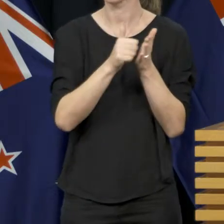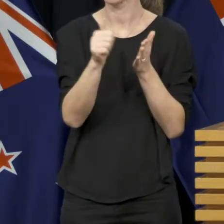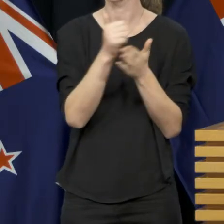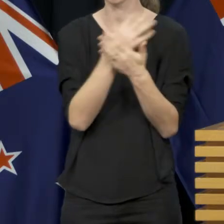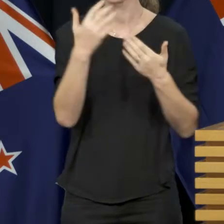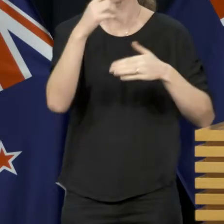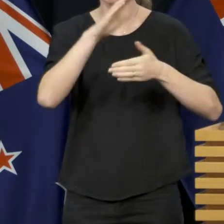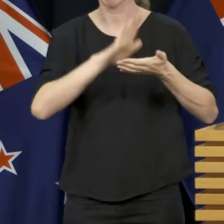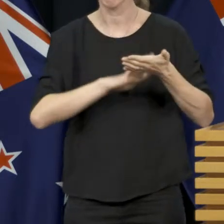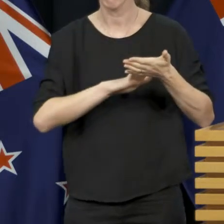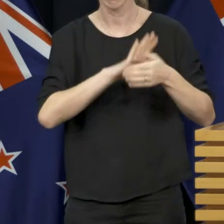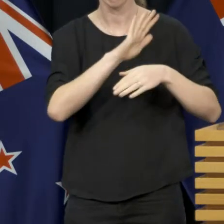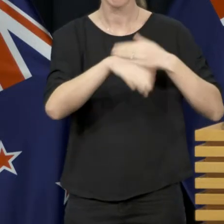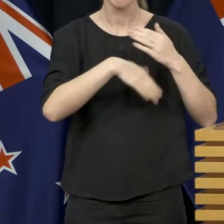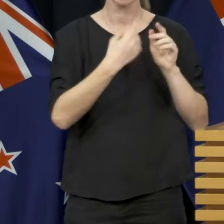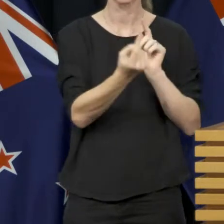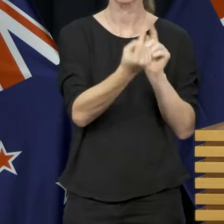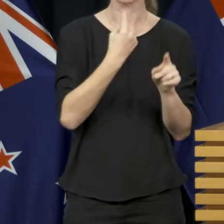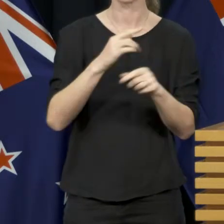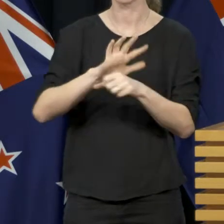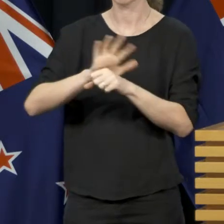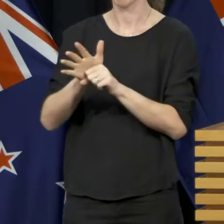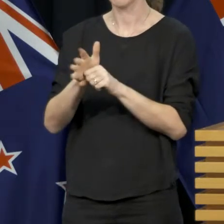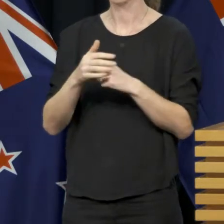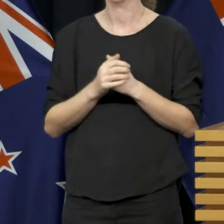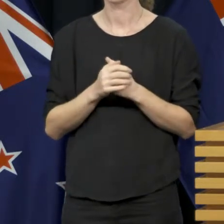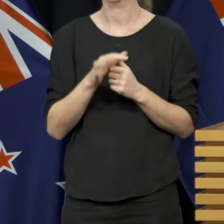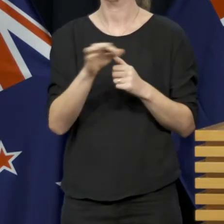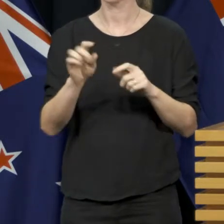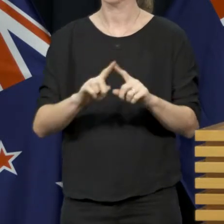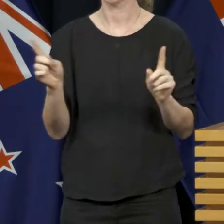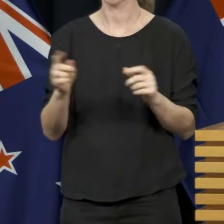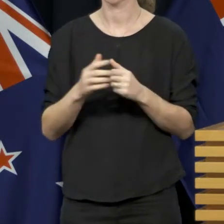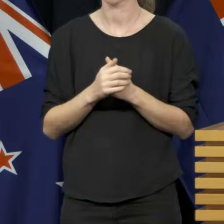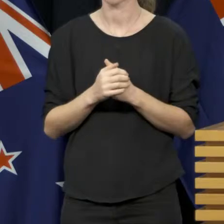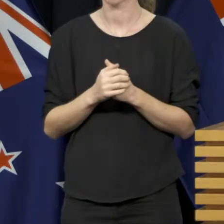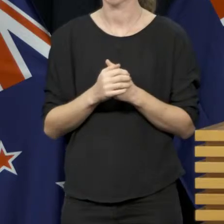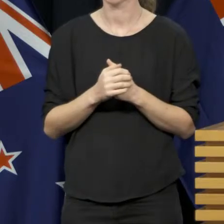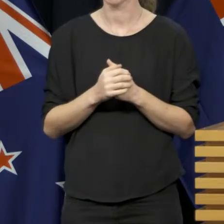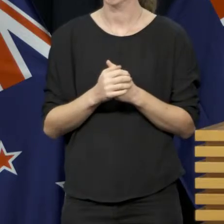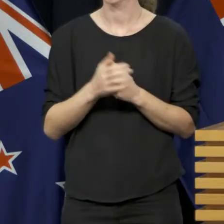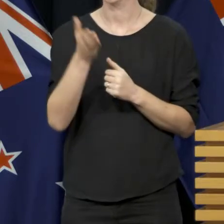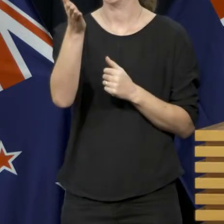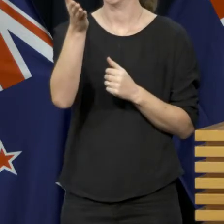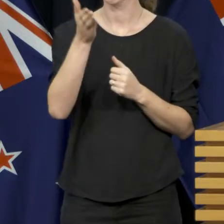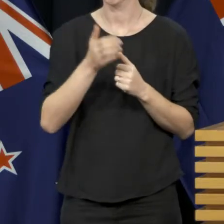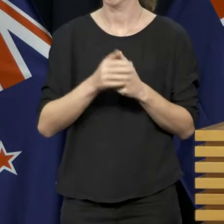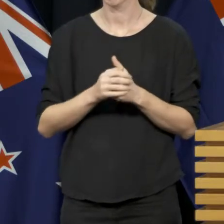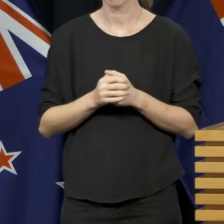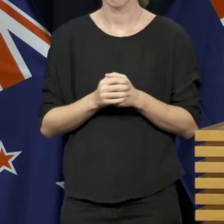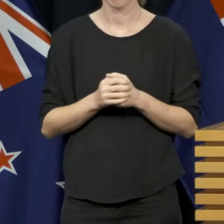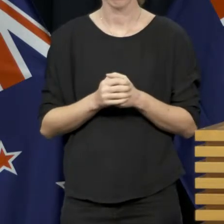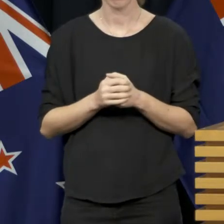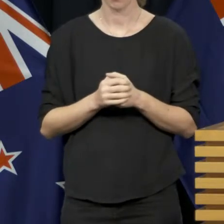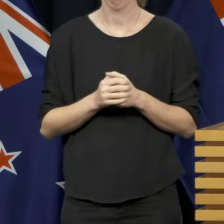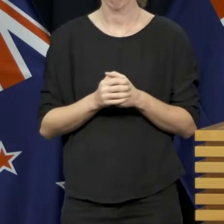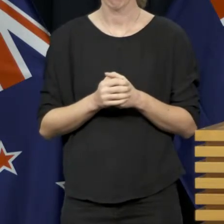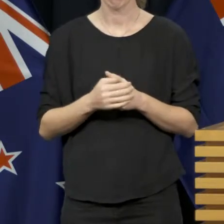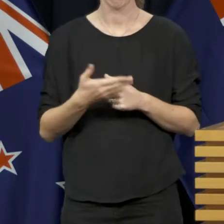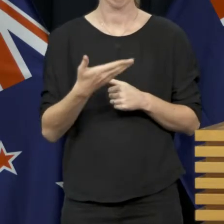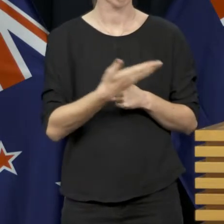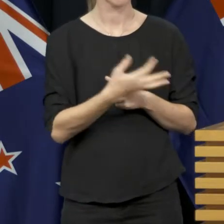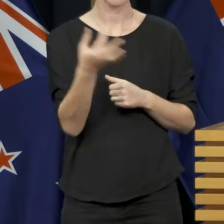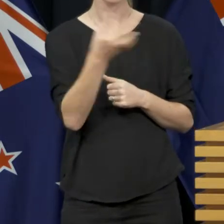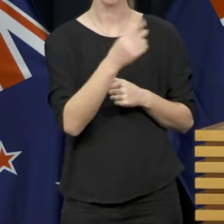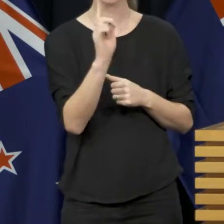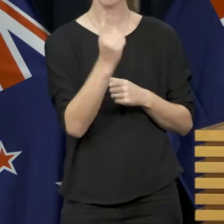many months, about our COVID response and recovery. This is no different. Mr. Hipkins, Yeah, just in the front, Minister Mr. Hipkins. Hipkins, what's the first thing